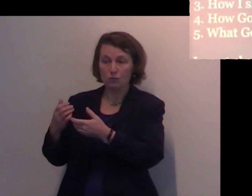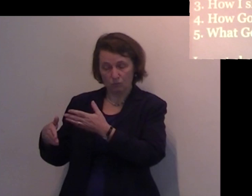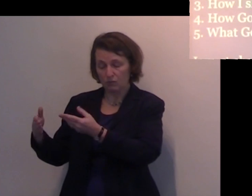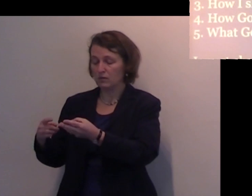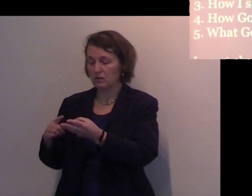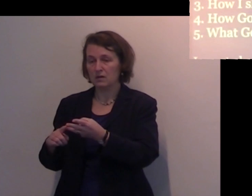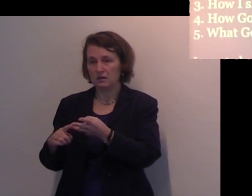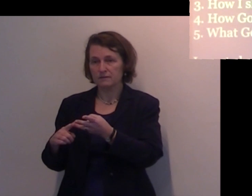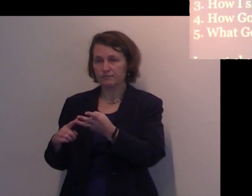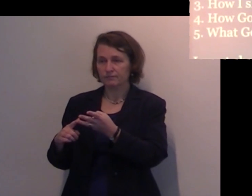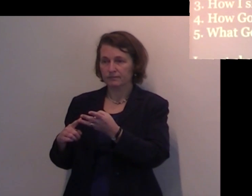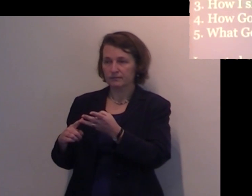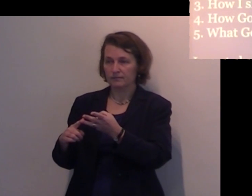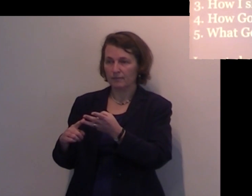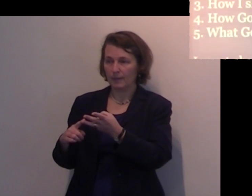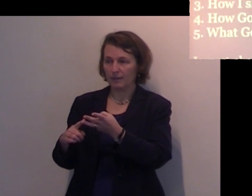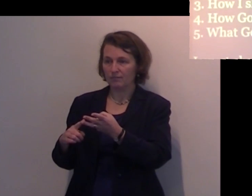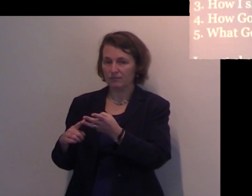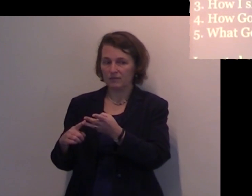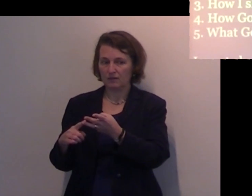Number 3, how I should protect myself.